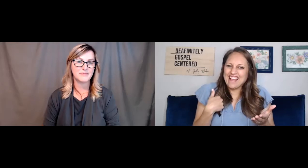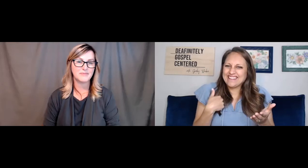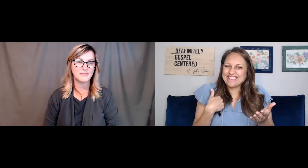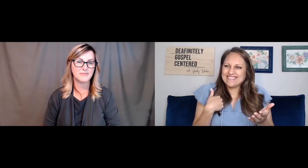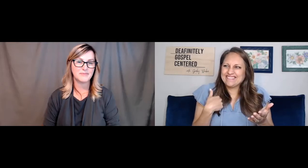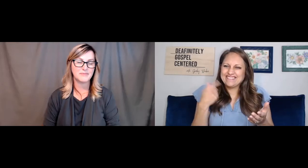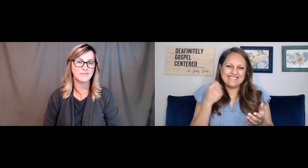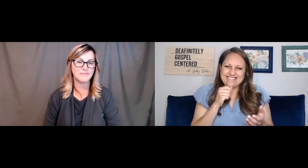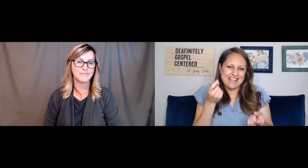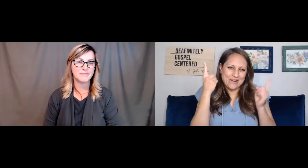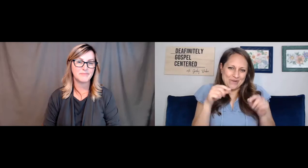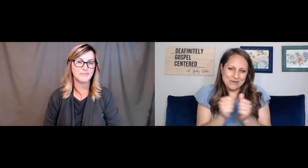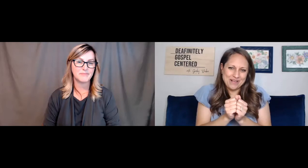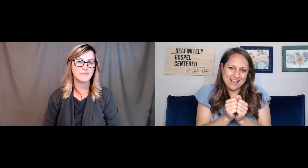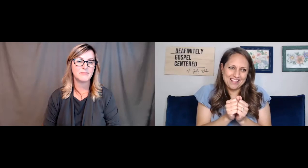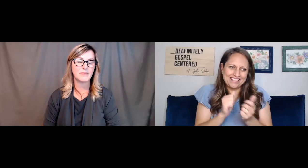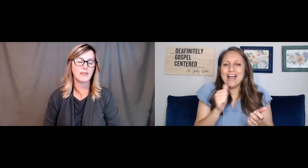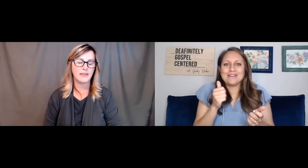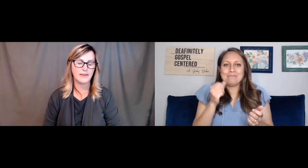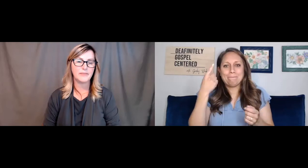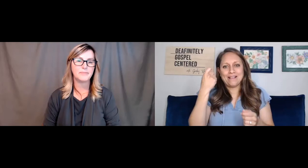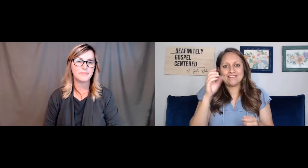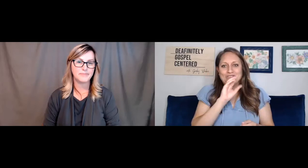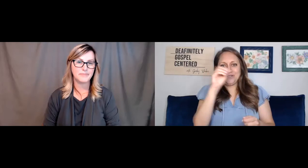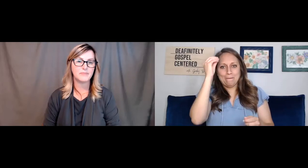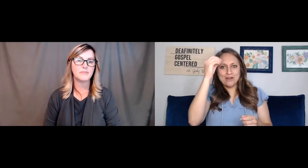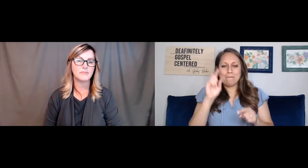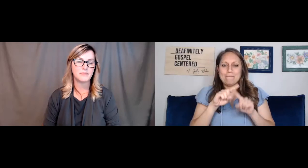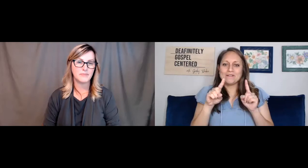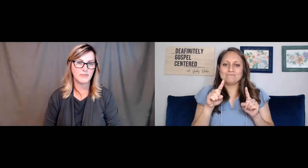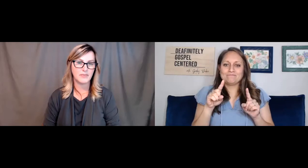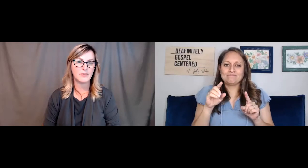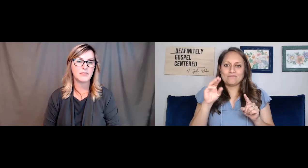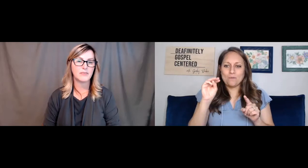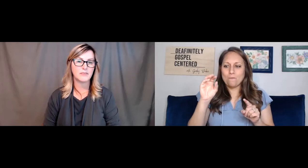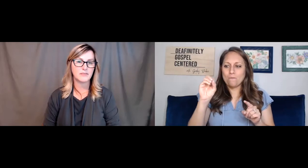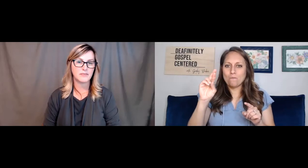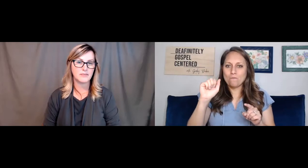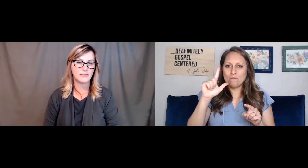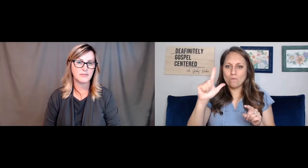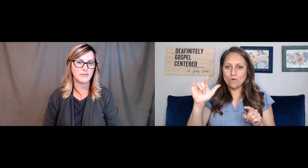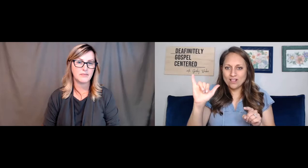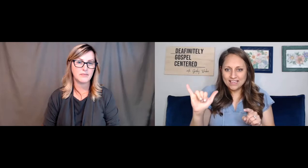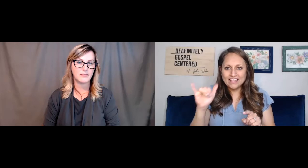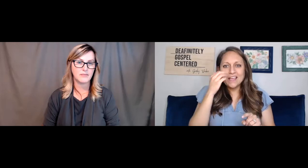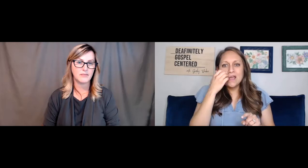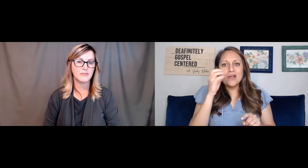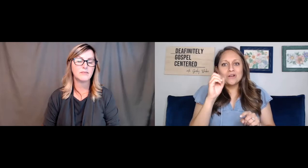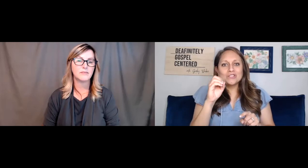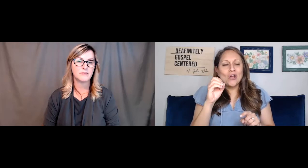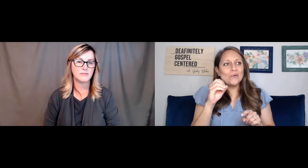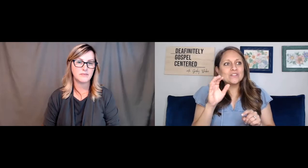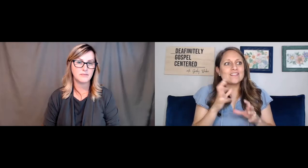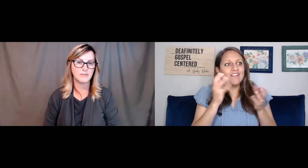said, we had to sit down and have that conversation. And it was talking through a lot